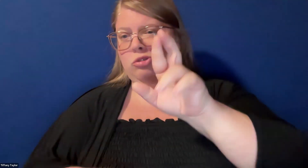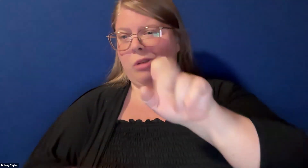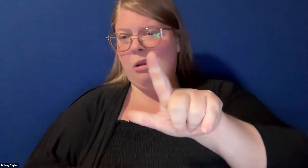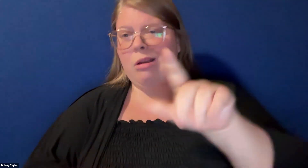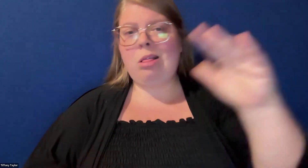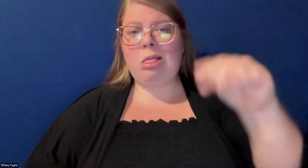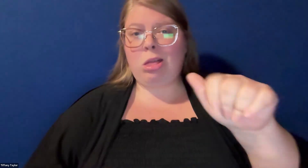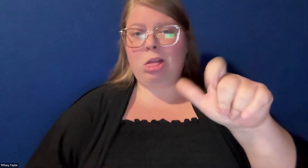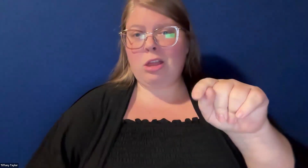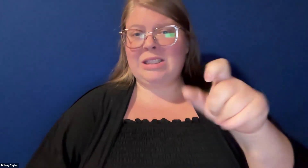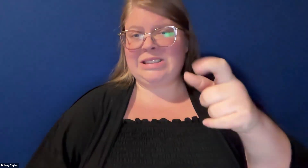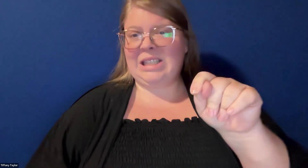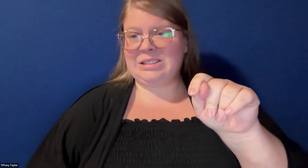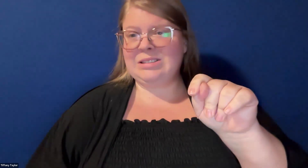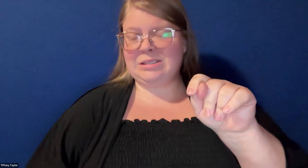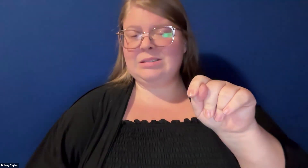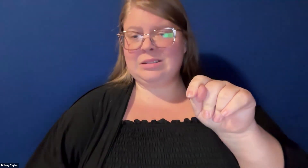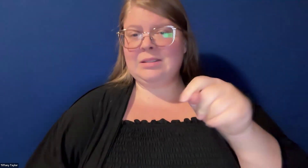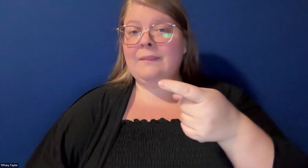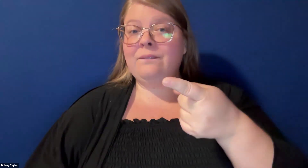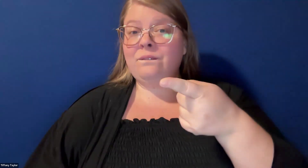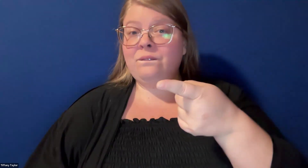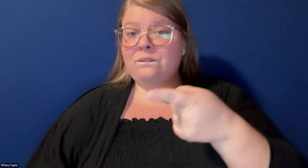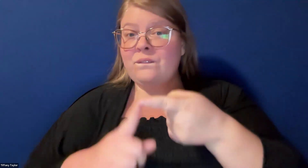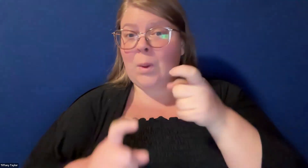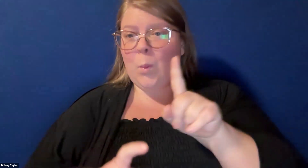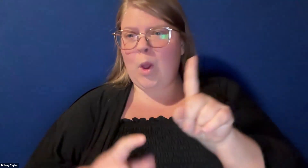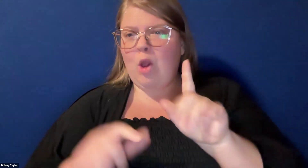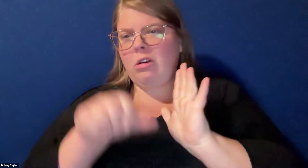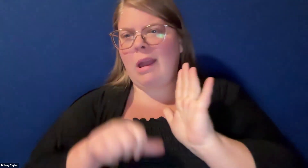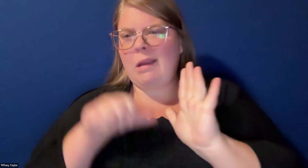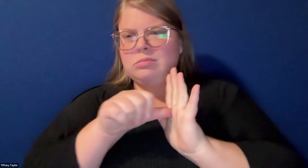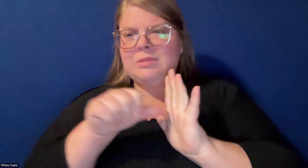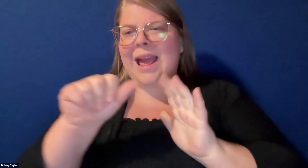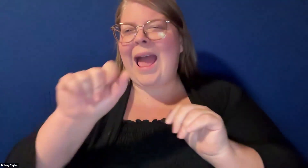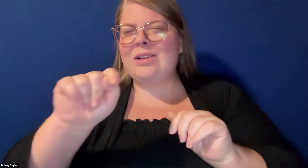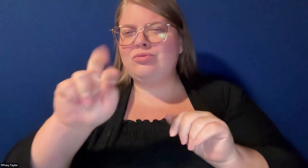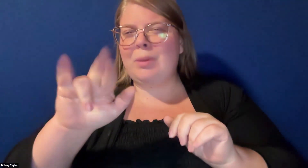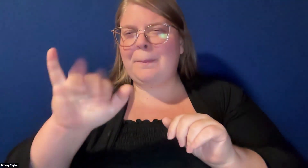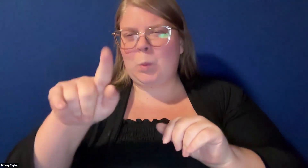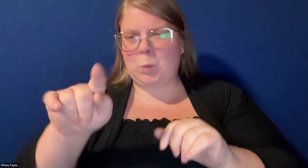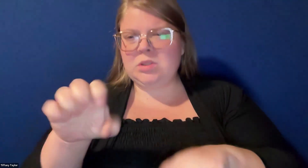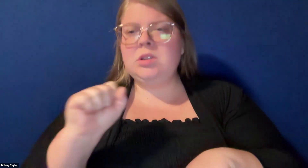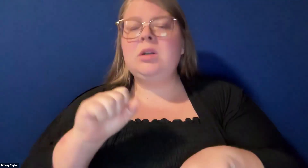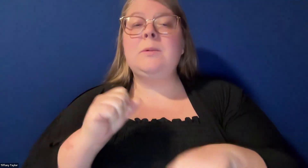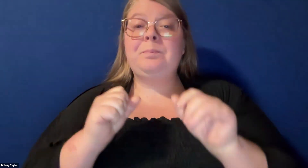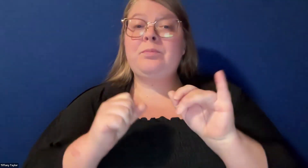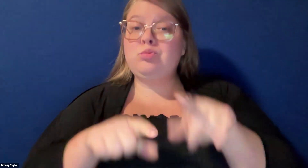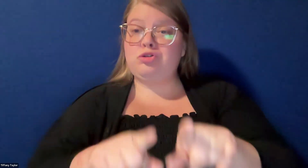text that is coming from attributes. So if in the block, if you are actually give user to